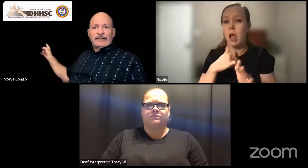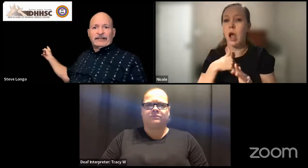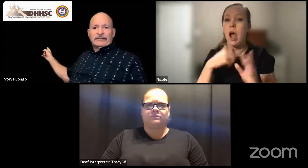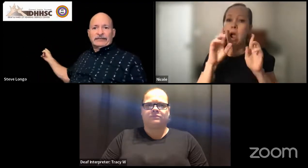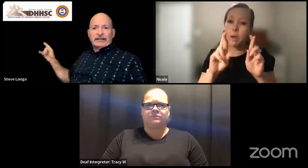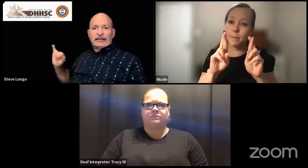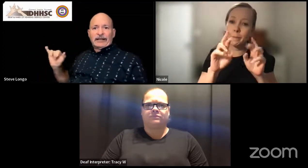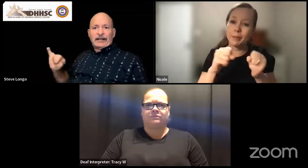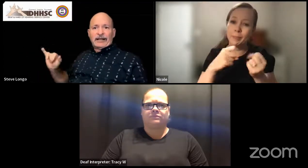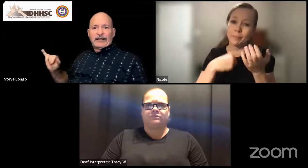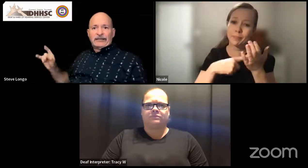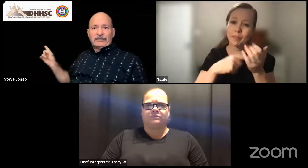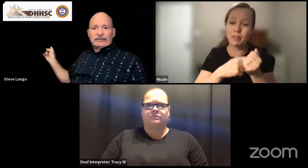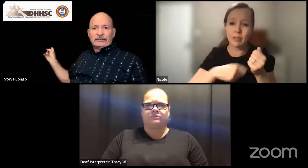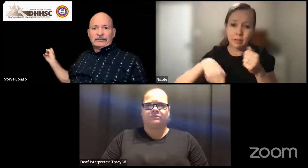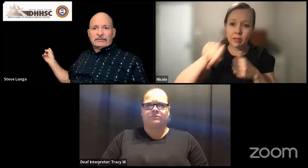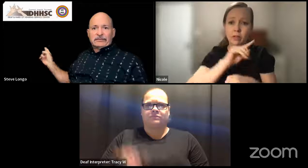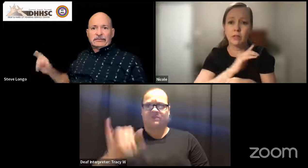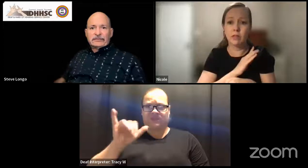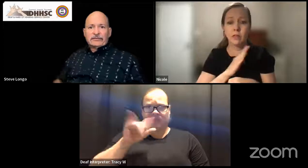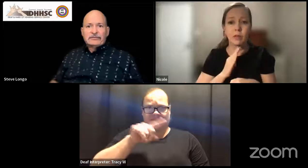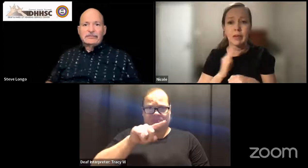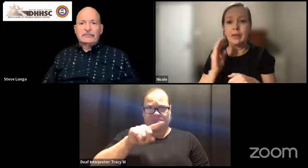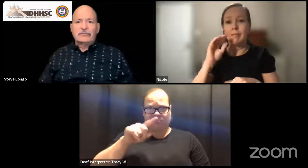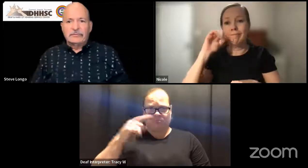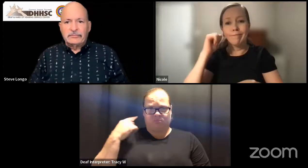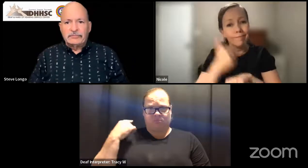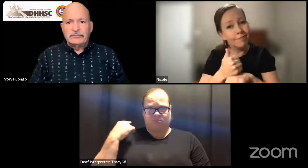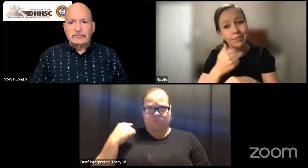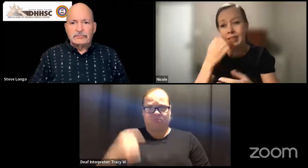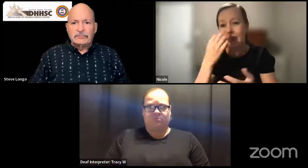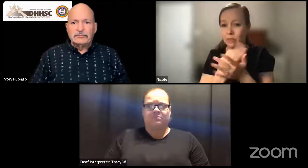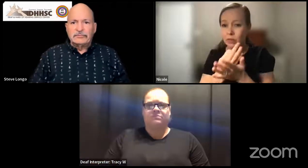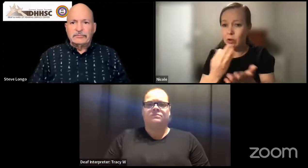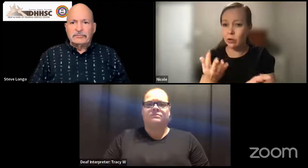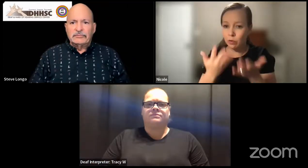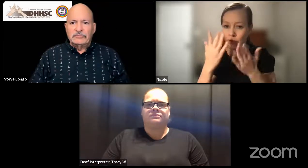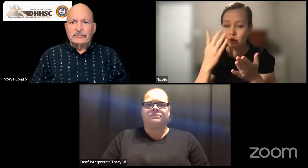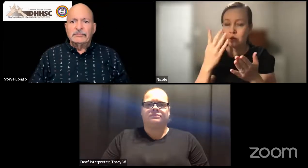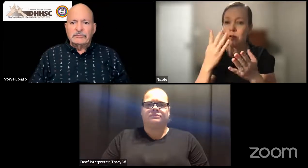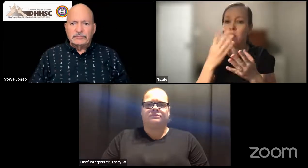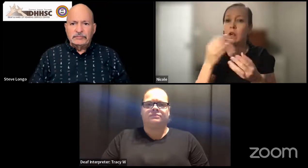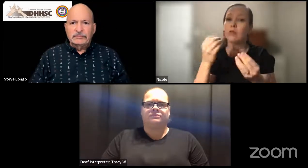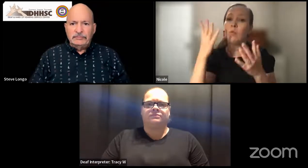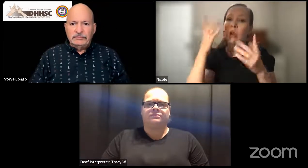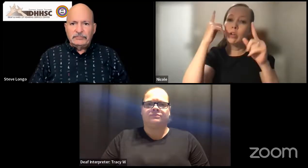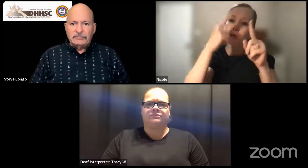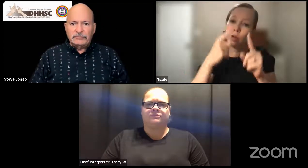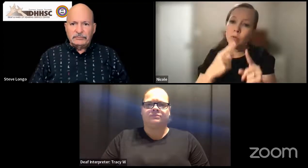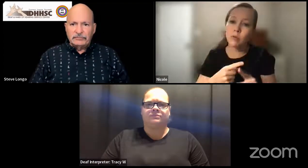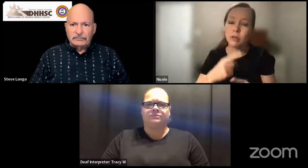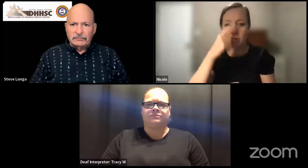were speaking. Like this, like what I have behind me. Discuss with everyone about